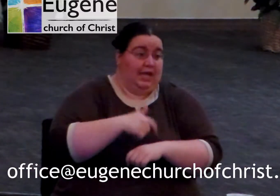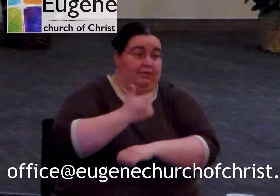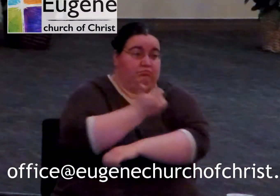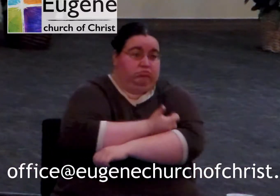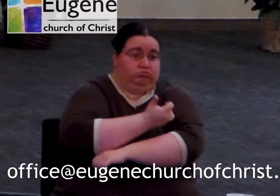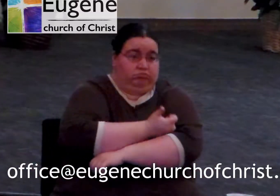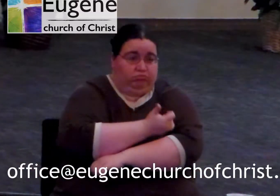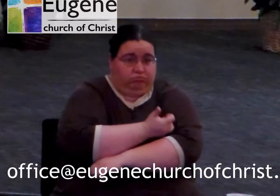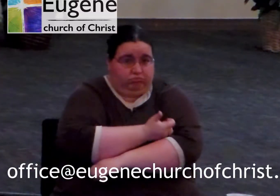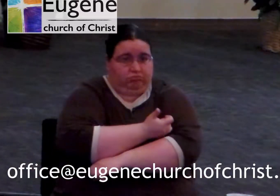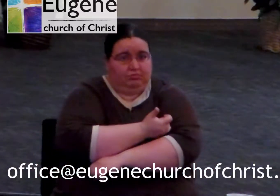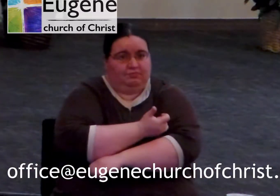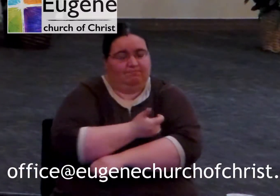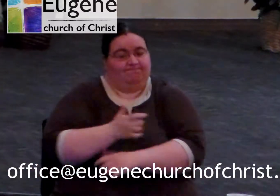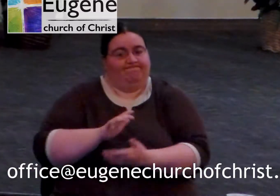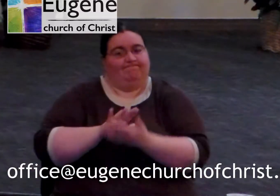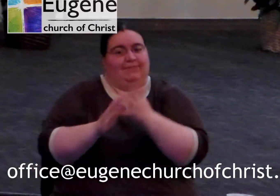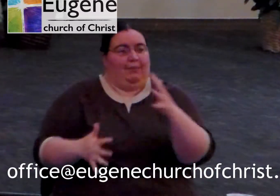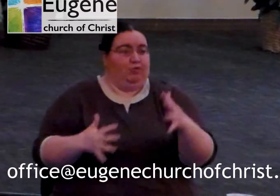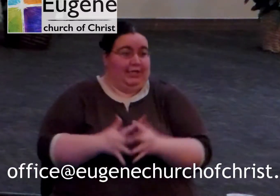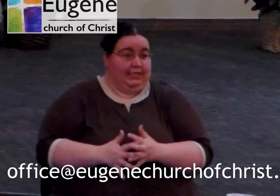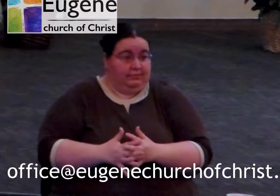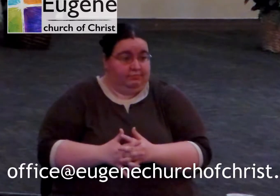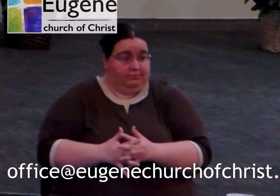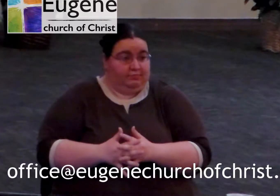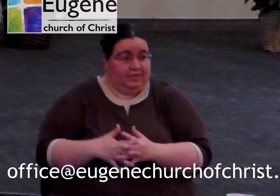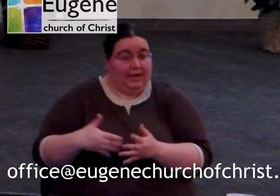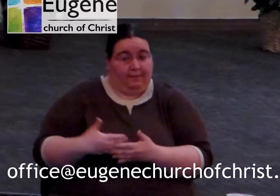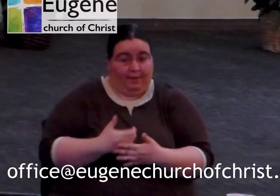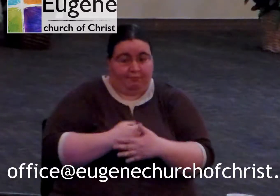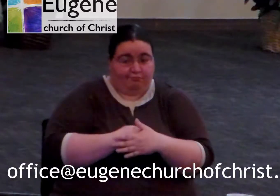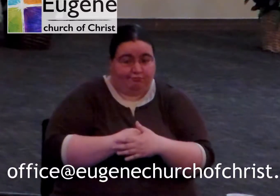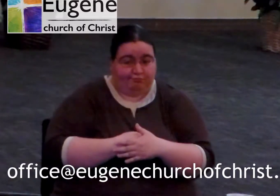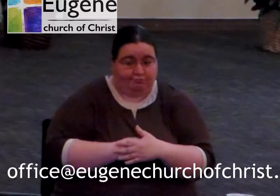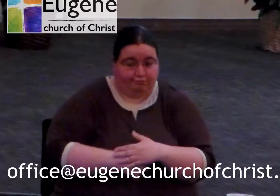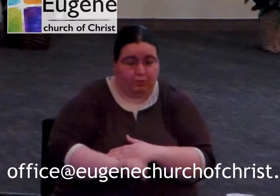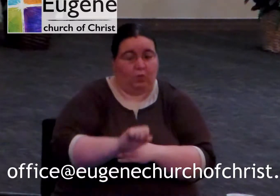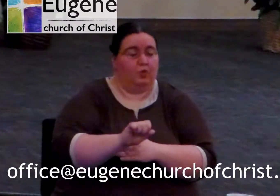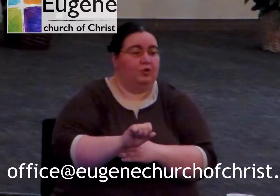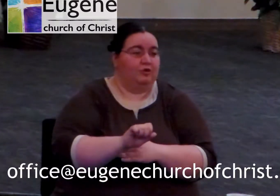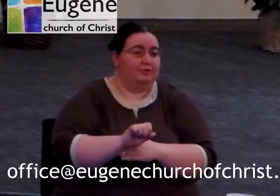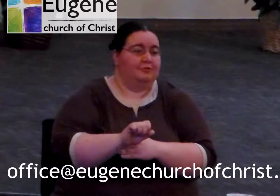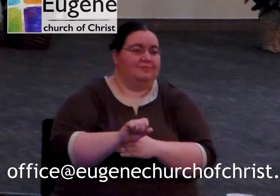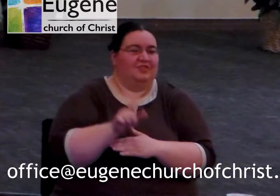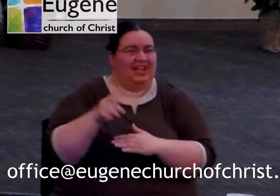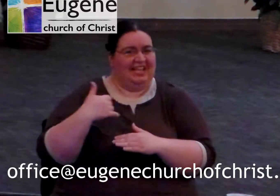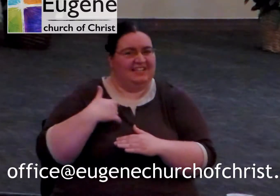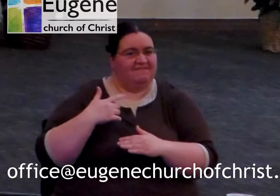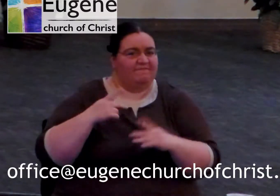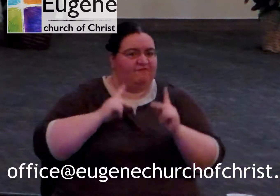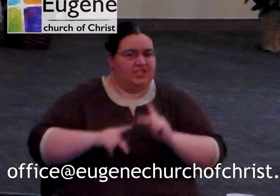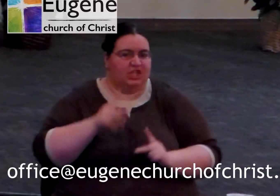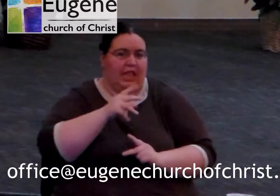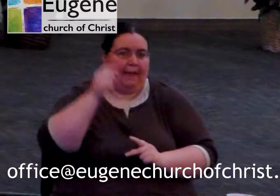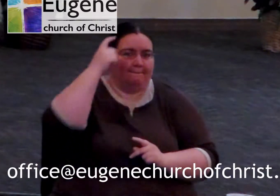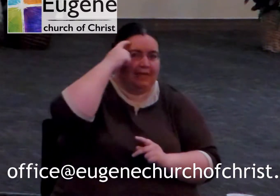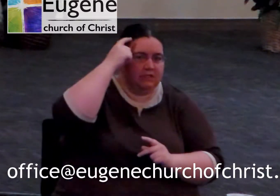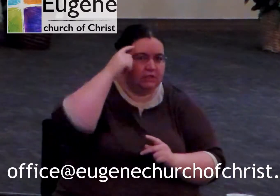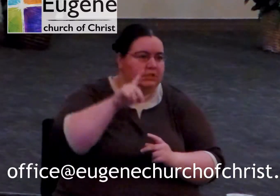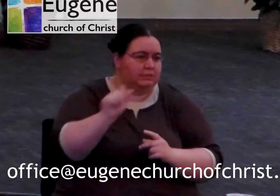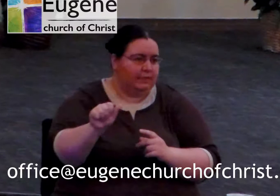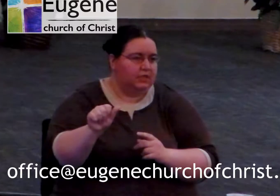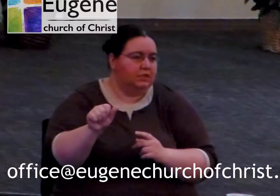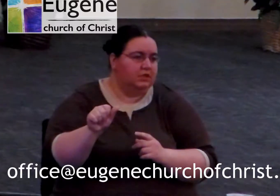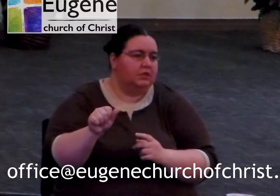she gave birth to a physically disabled and mentally challenged son, whom now her parents, her mom, and her stepdad, her